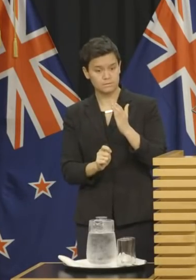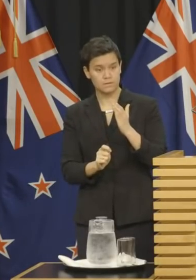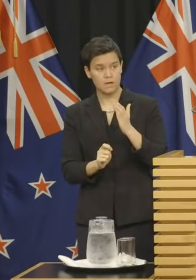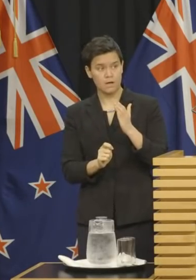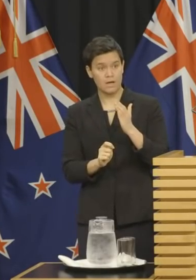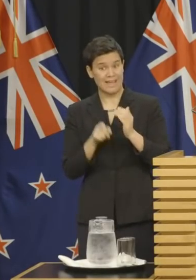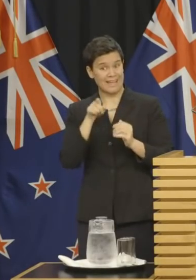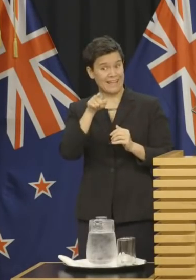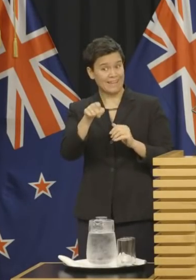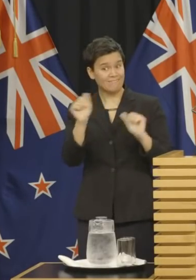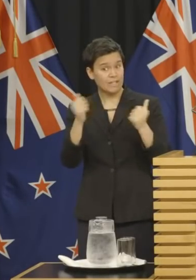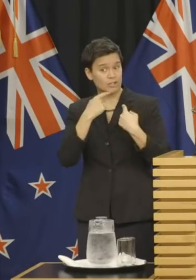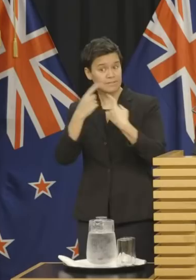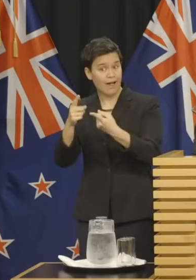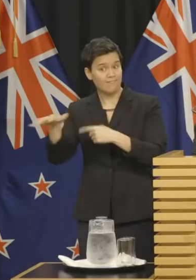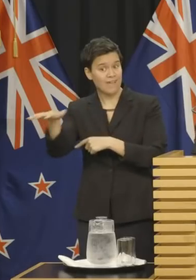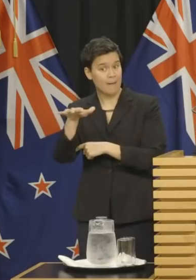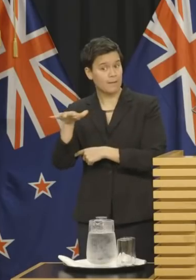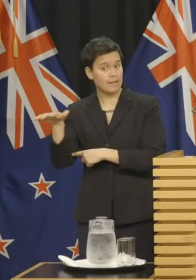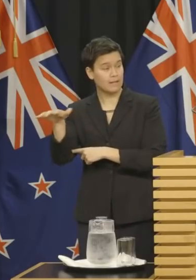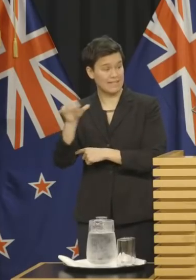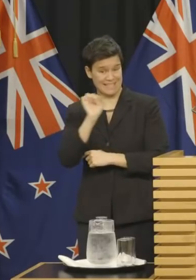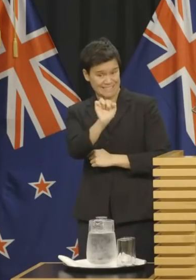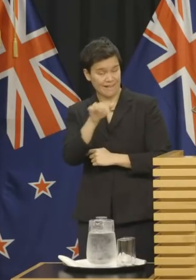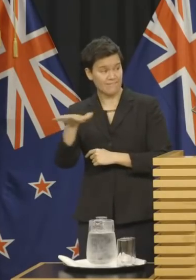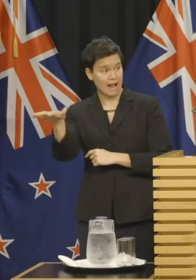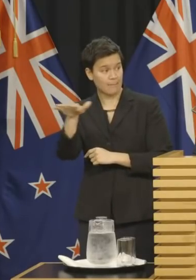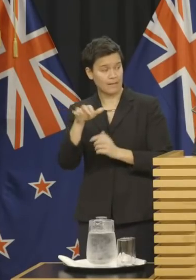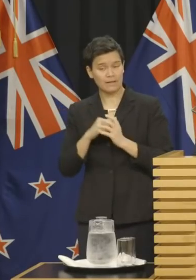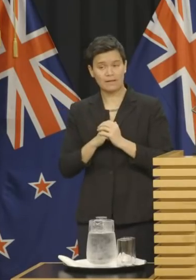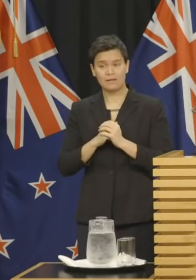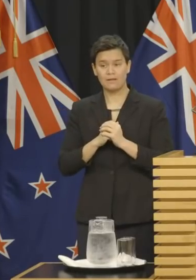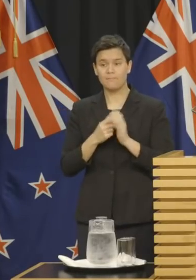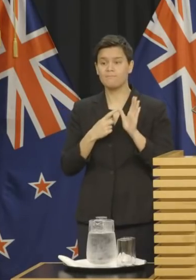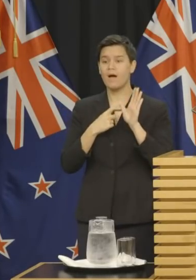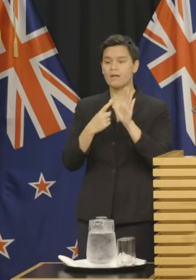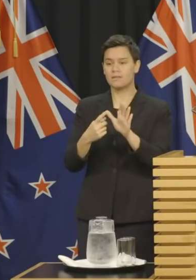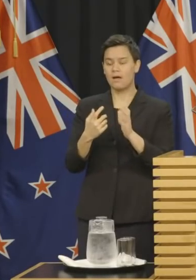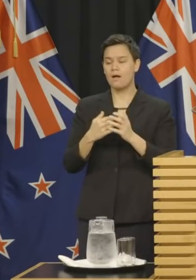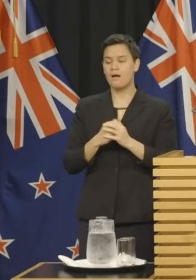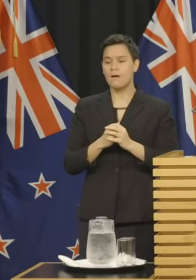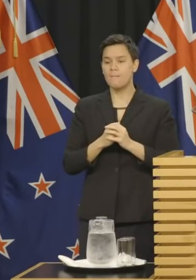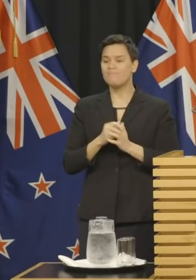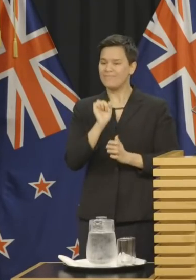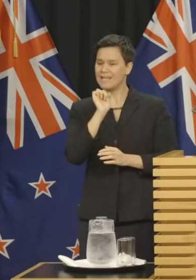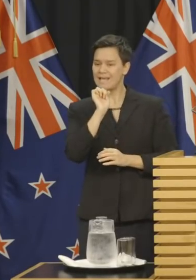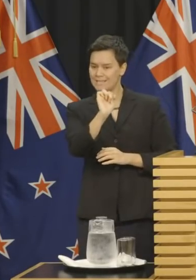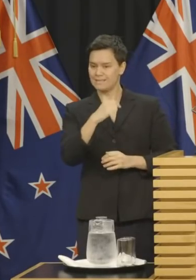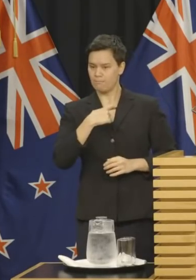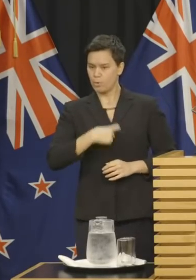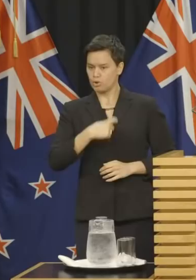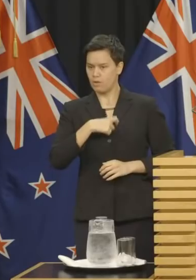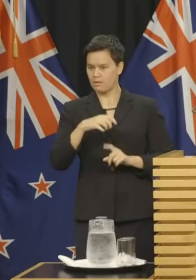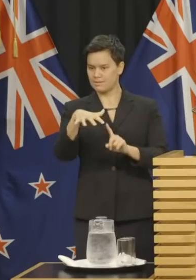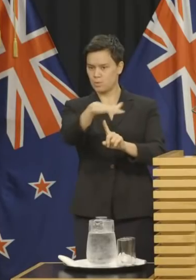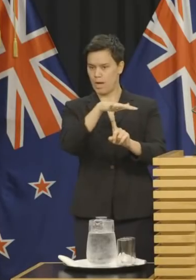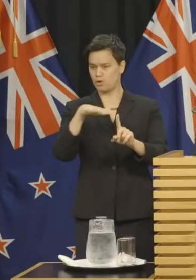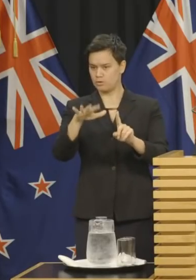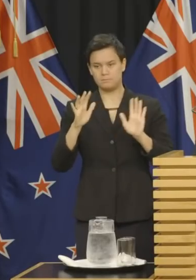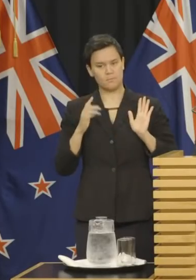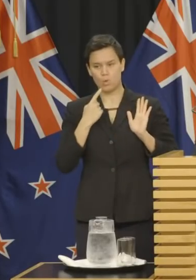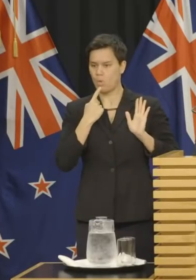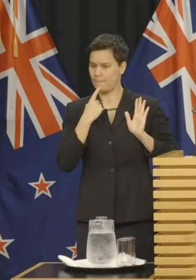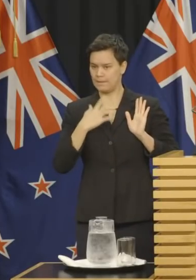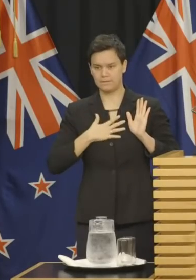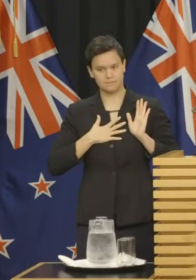news to his family as well? I will let some of the personal circumstances for the minister remain his personal circumstances.